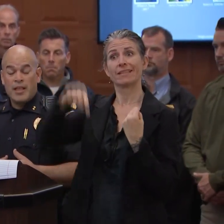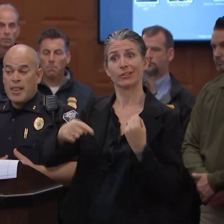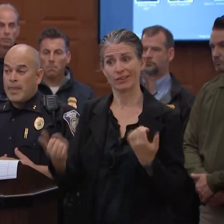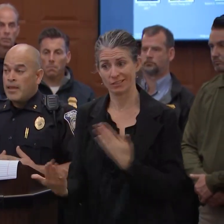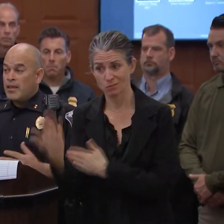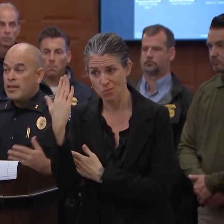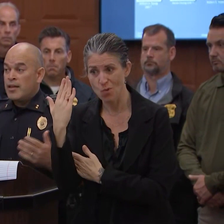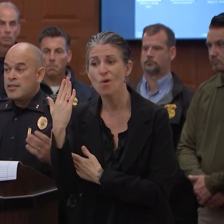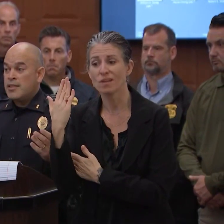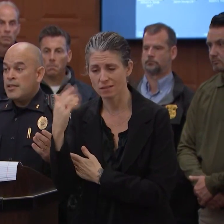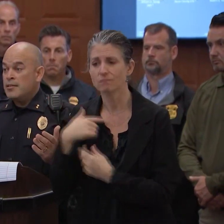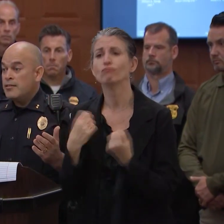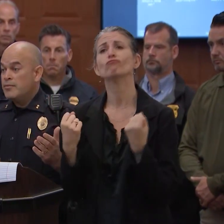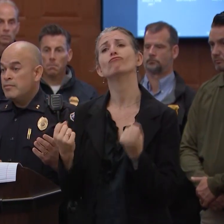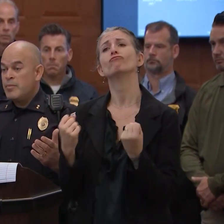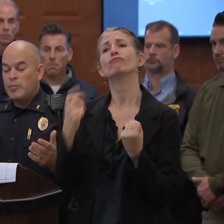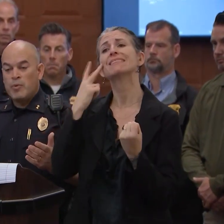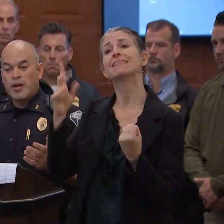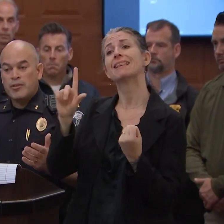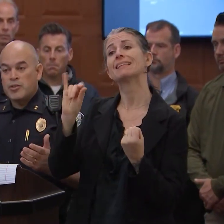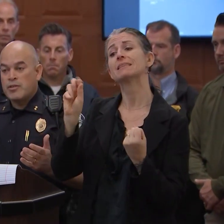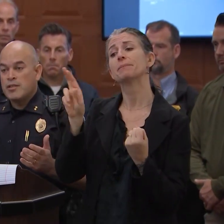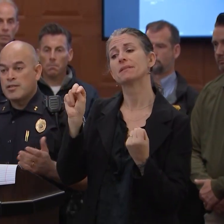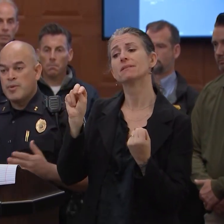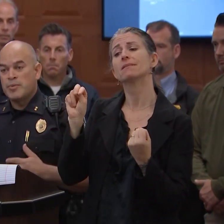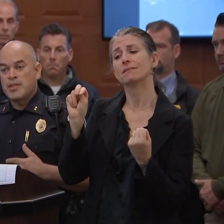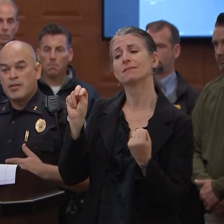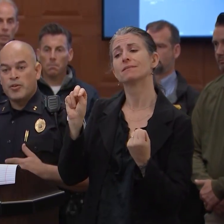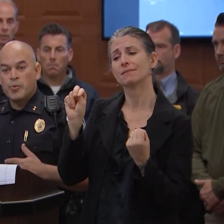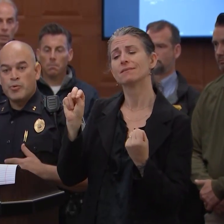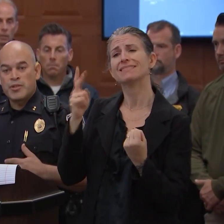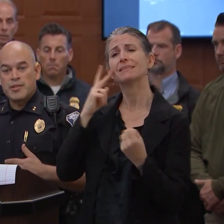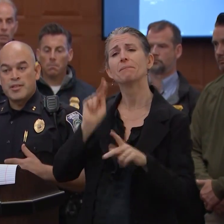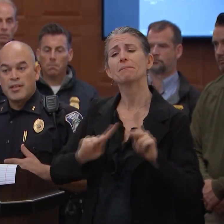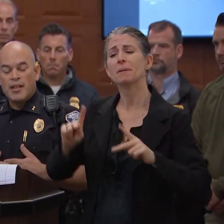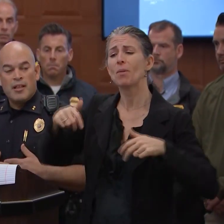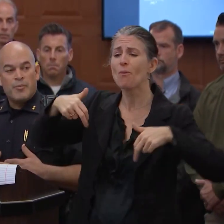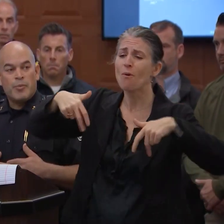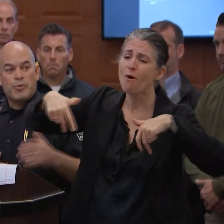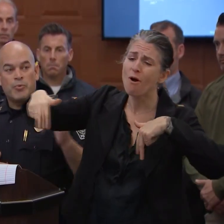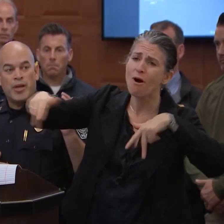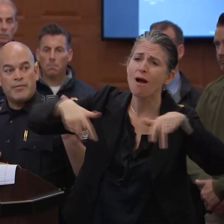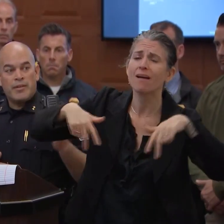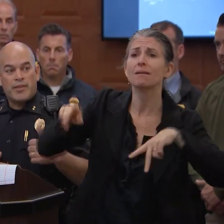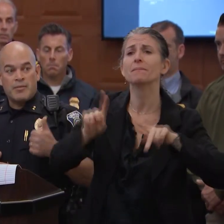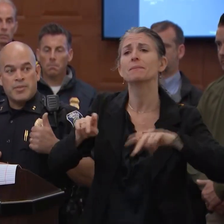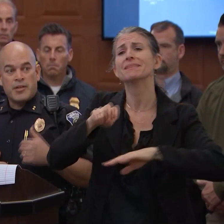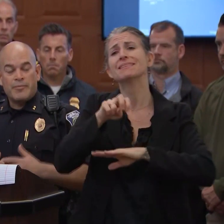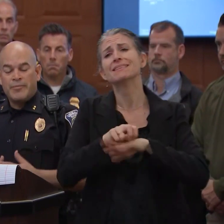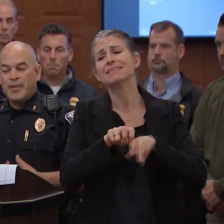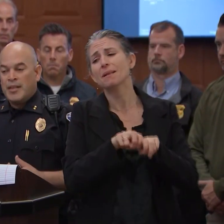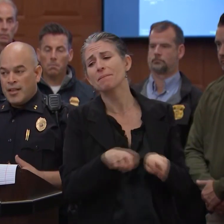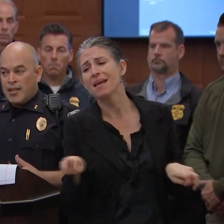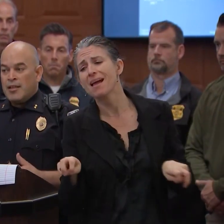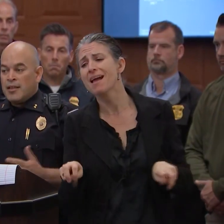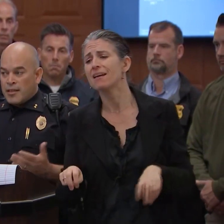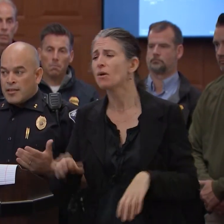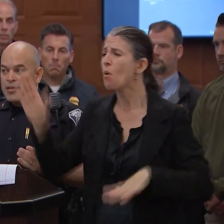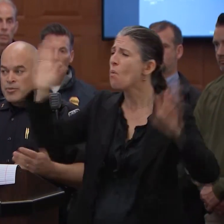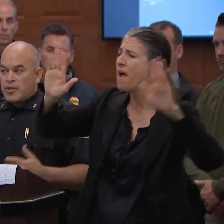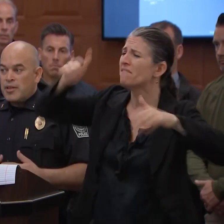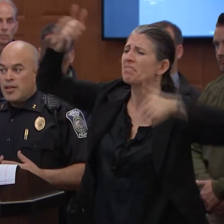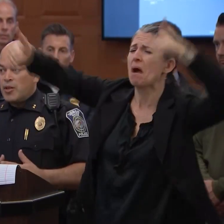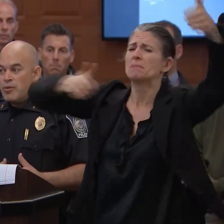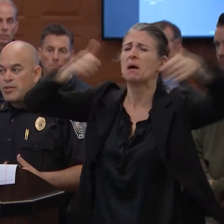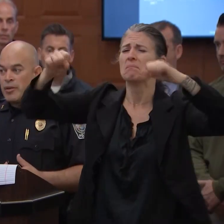Lisbon, and I see people walking the streets, people sitting on their porches, people waving thumbs up.